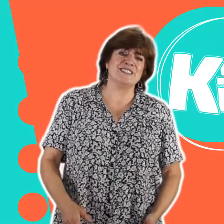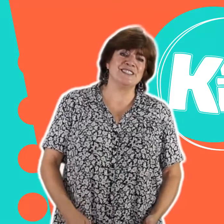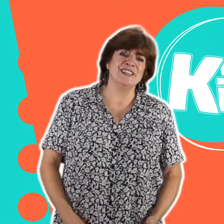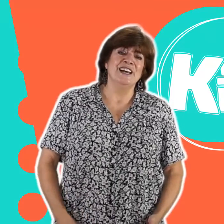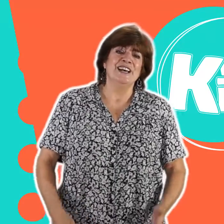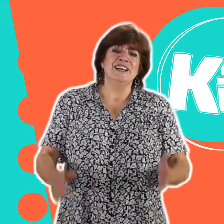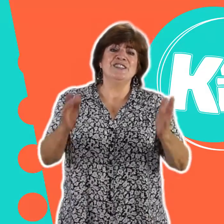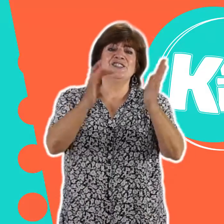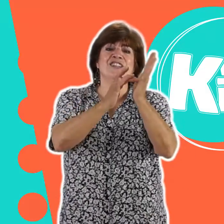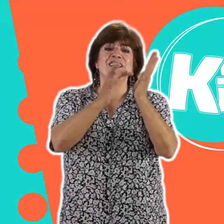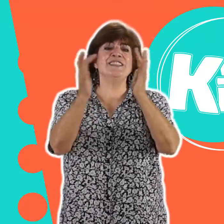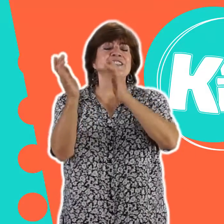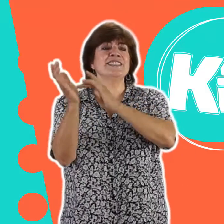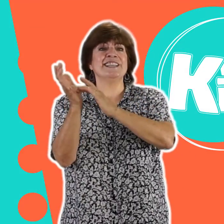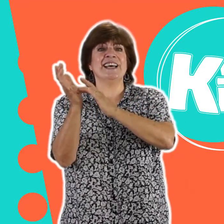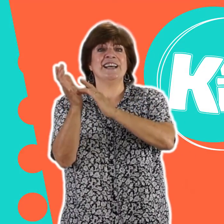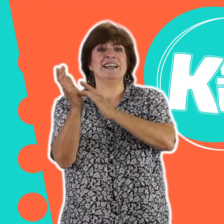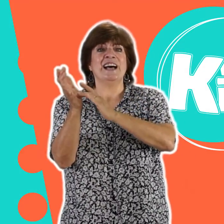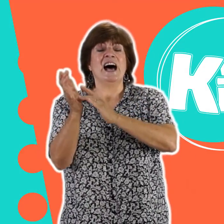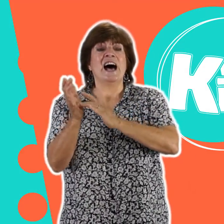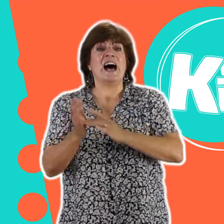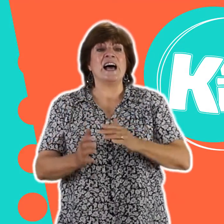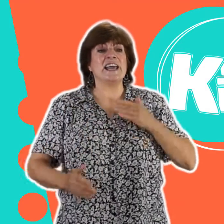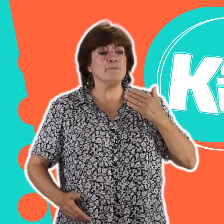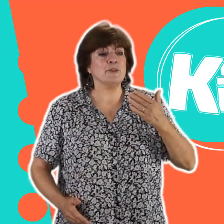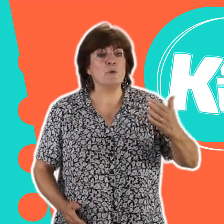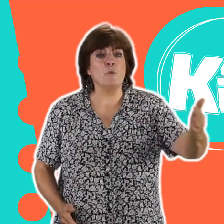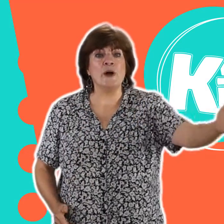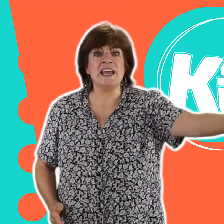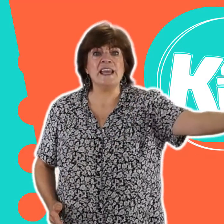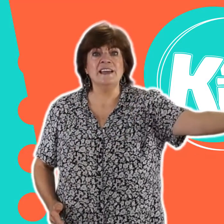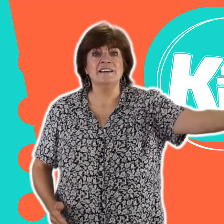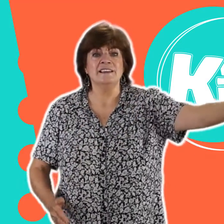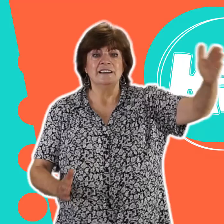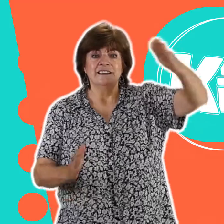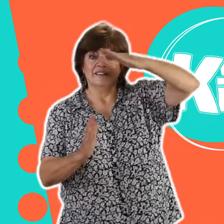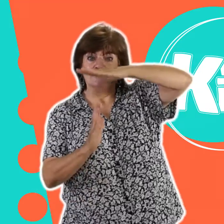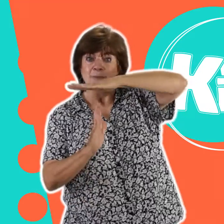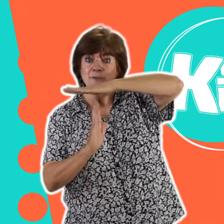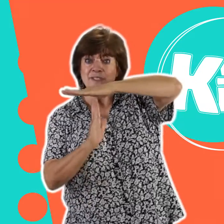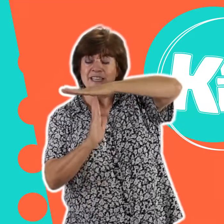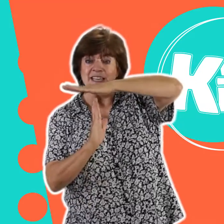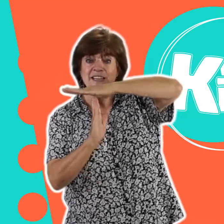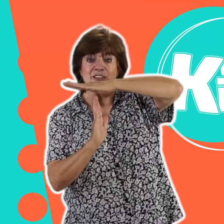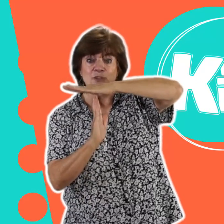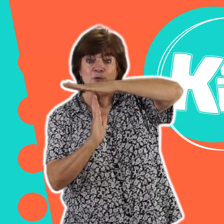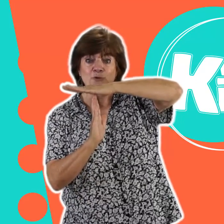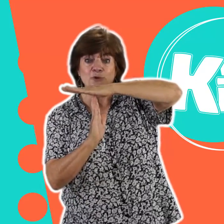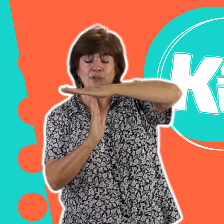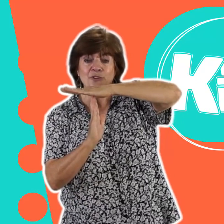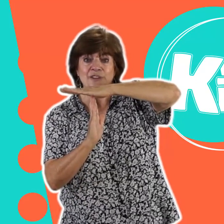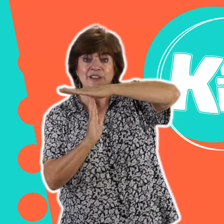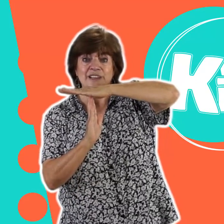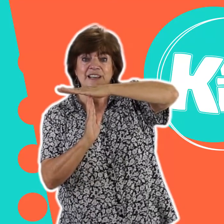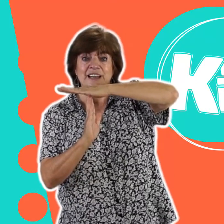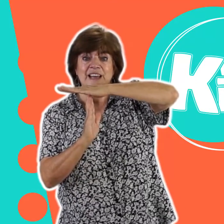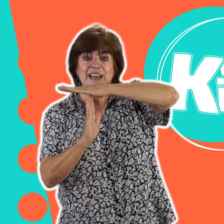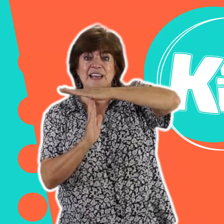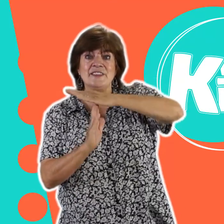Jesus. Jesus said, I am the way, remember T, the truth, and